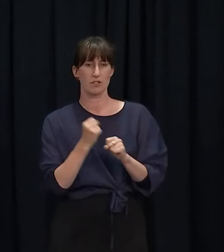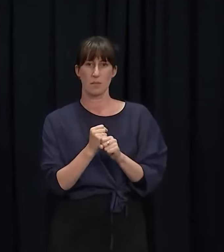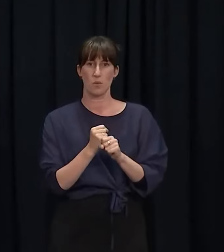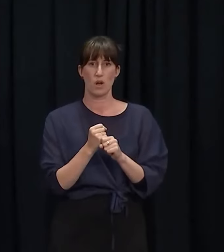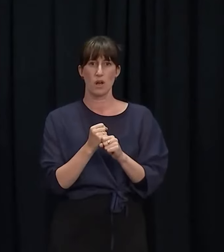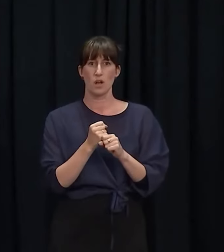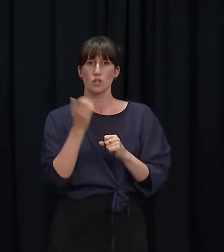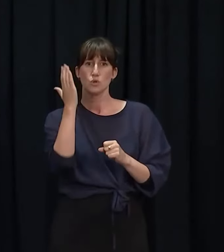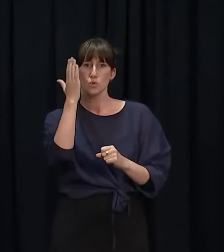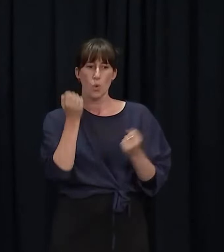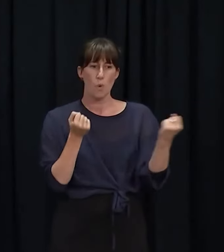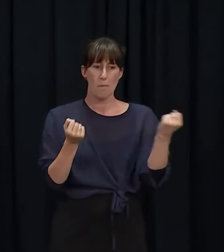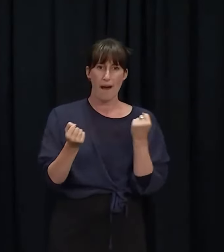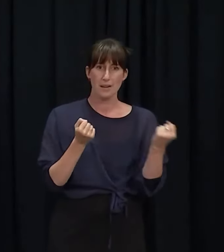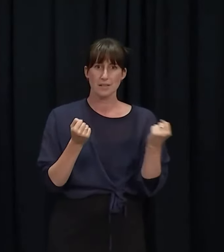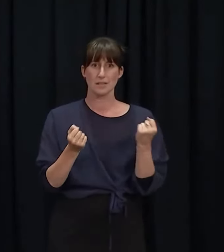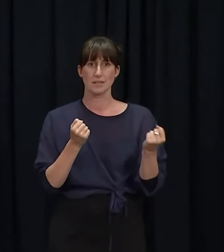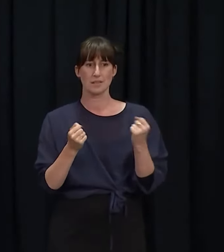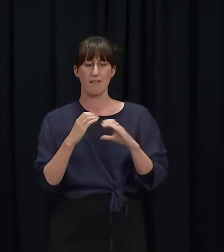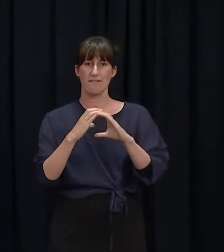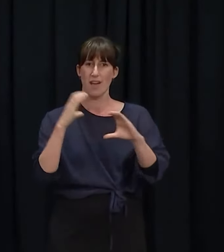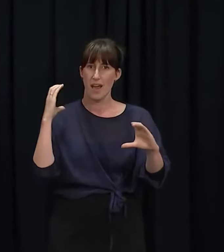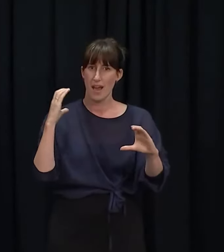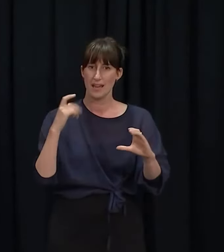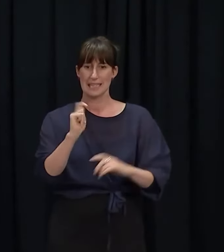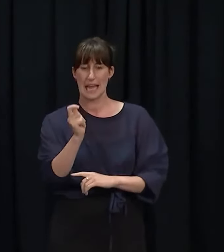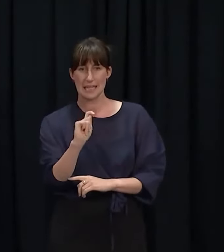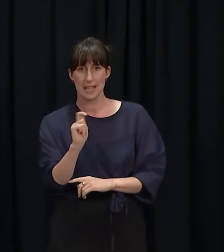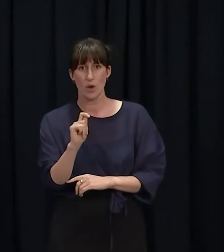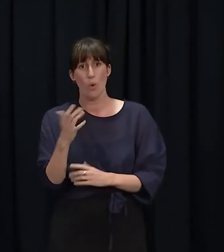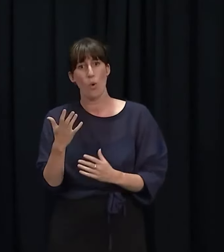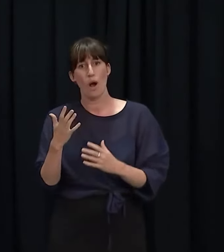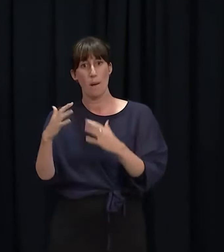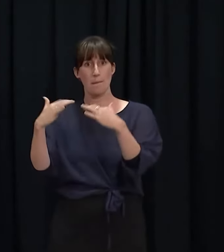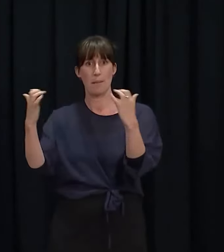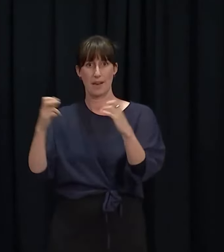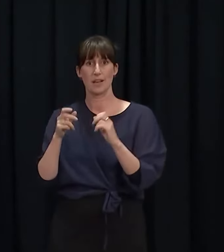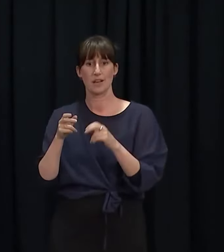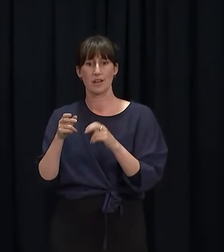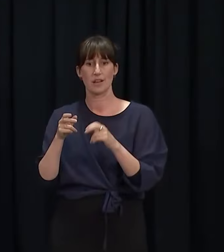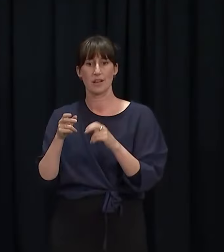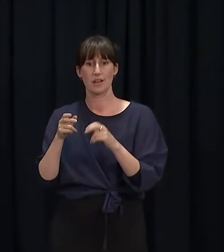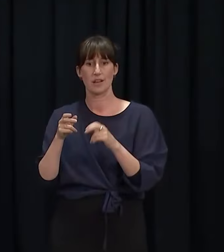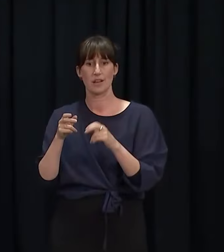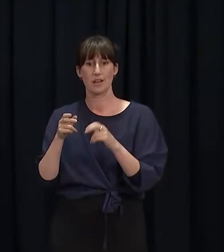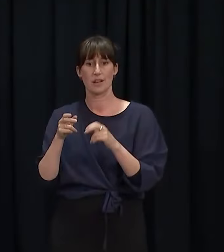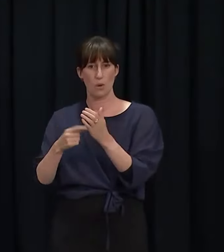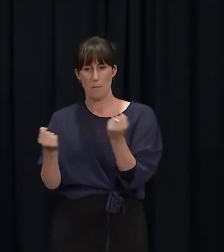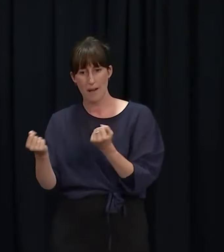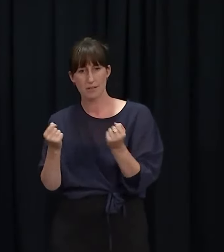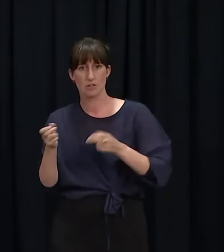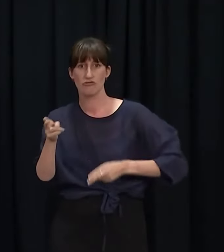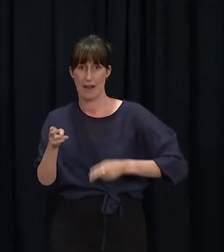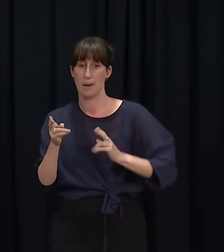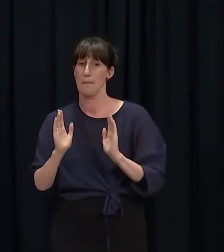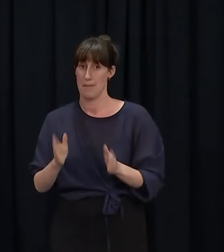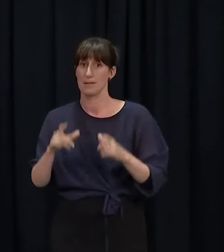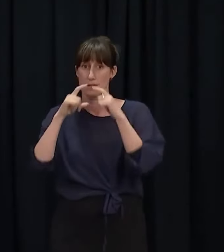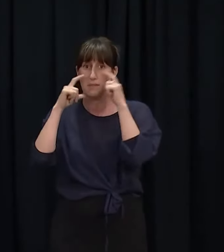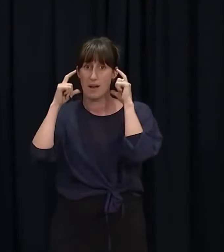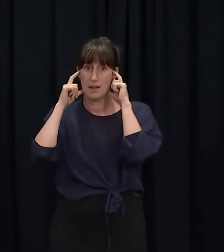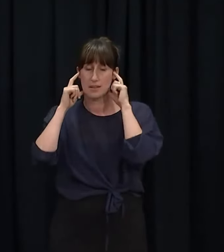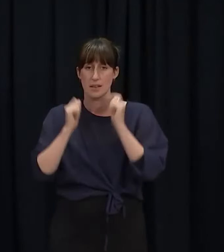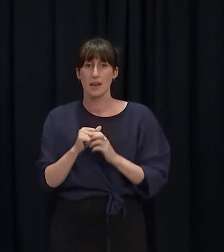that some of these adjustments might cause challenges, but the science has been updated, and these adjustments will slow the spread